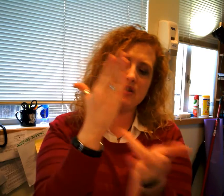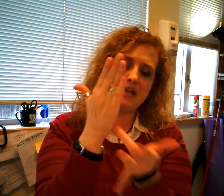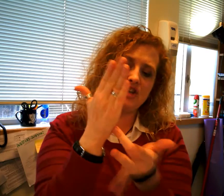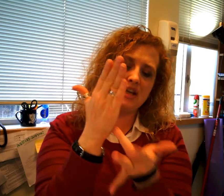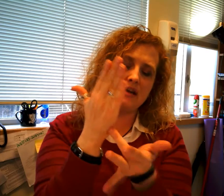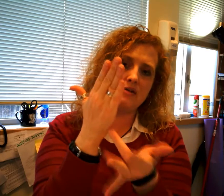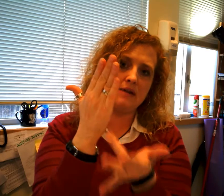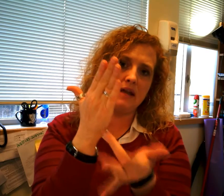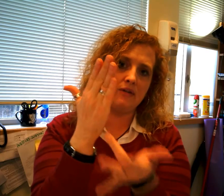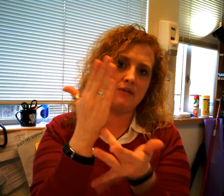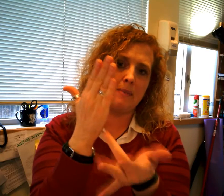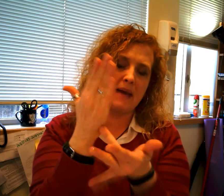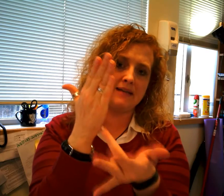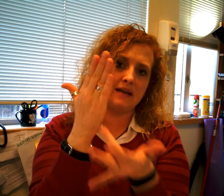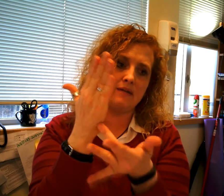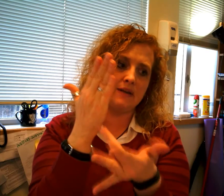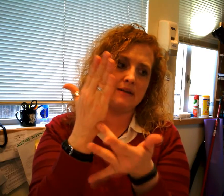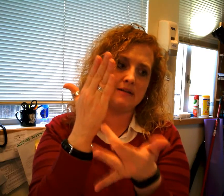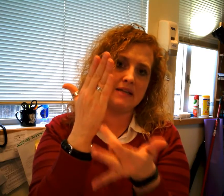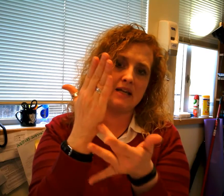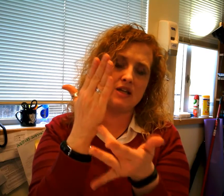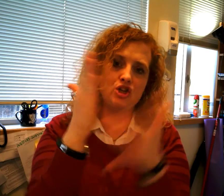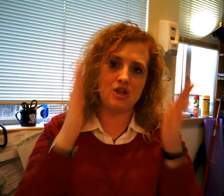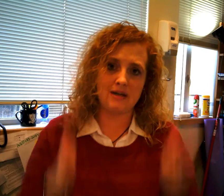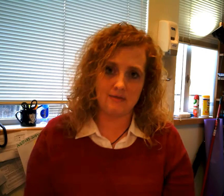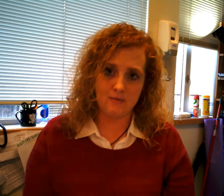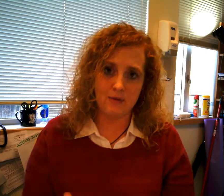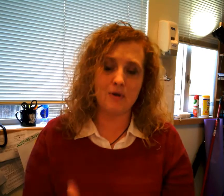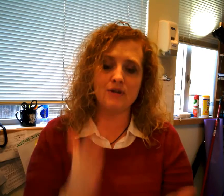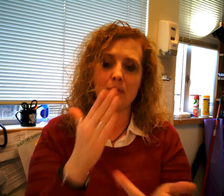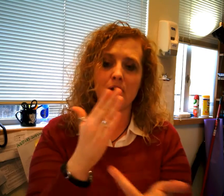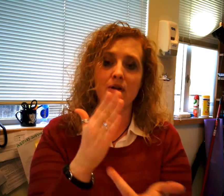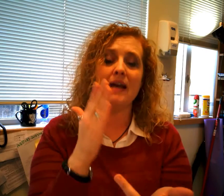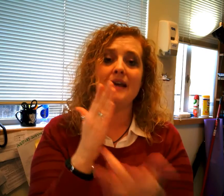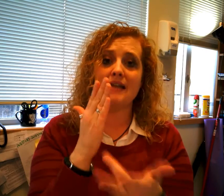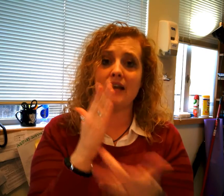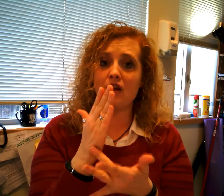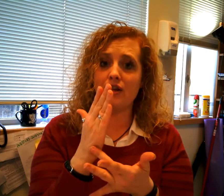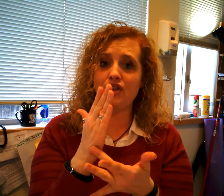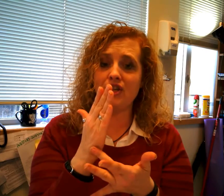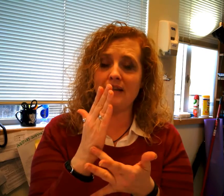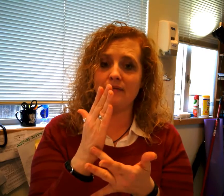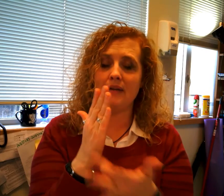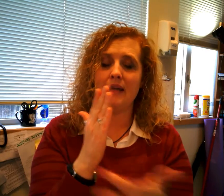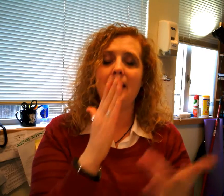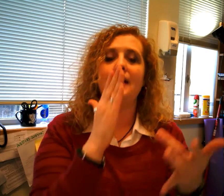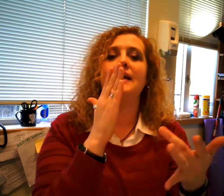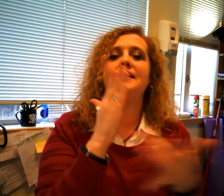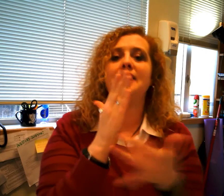touching underneath the back side of it. Technician with a person marker. Technology,